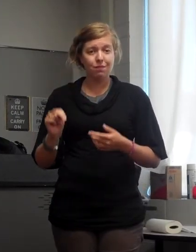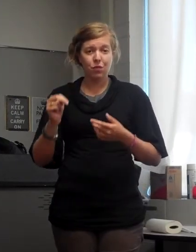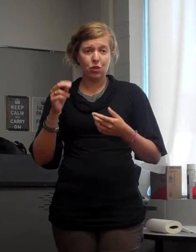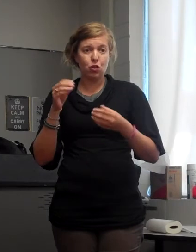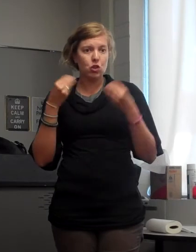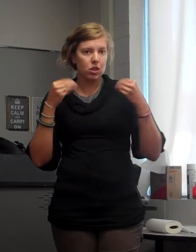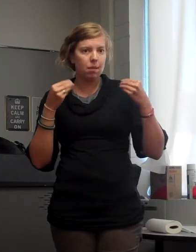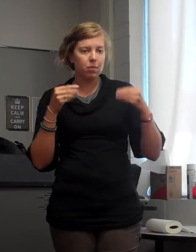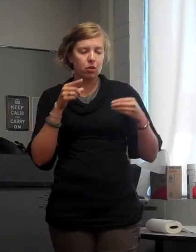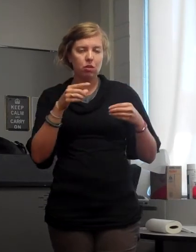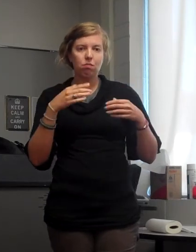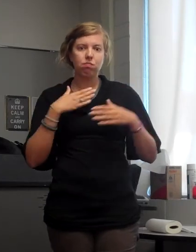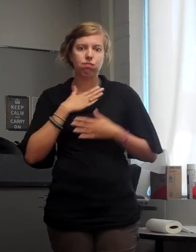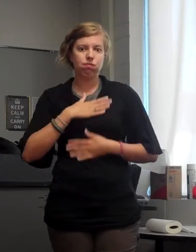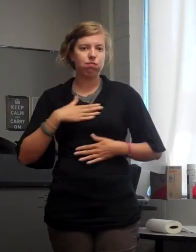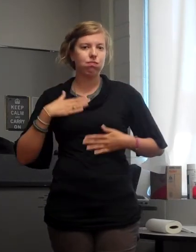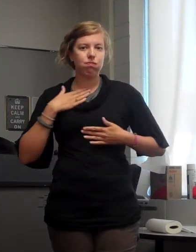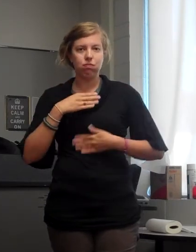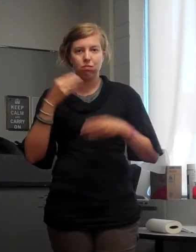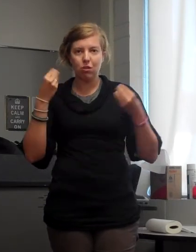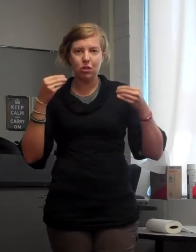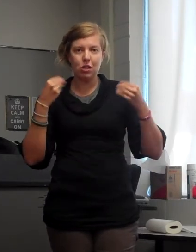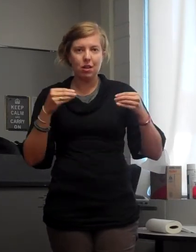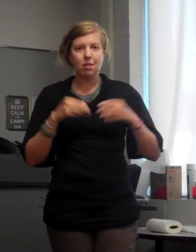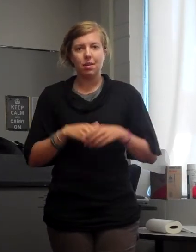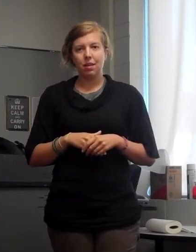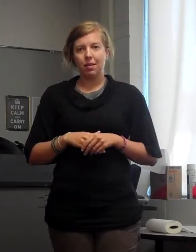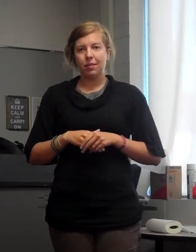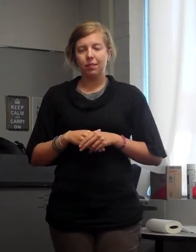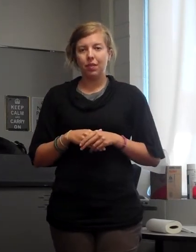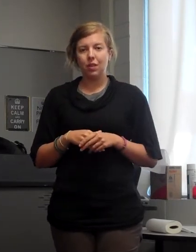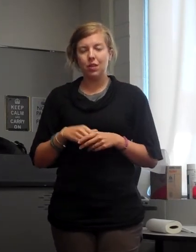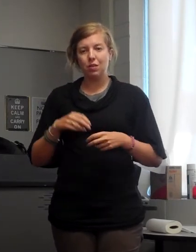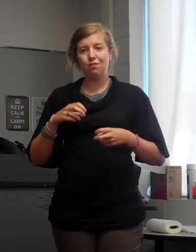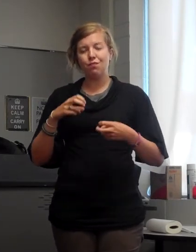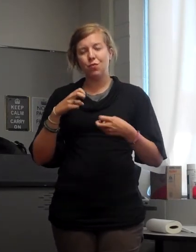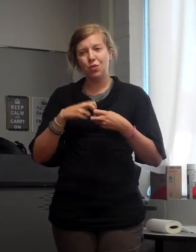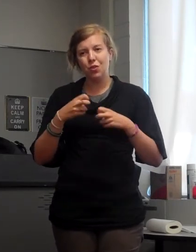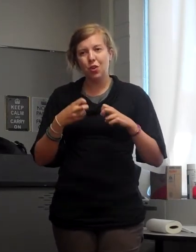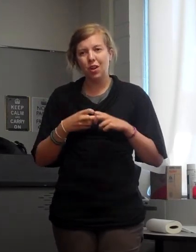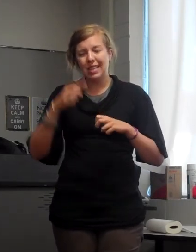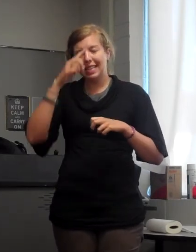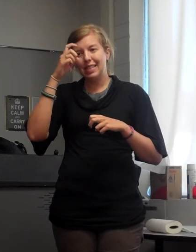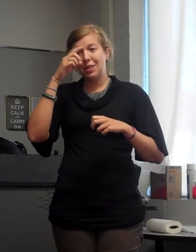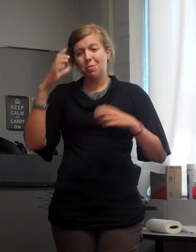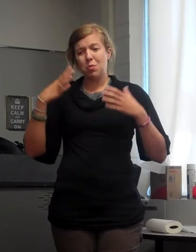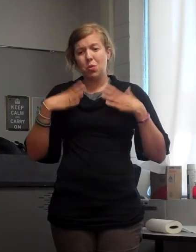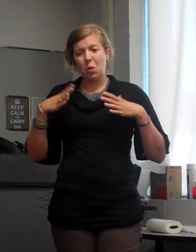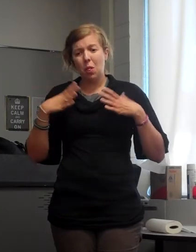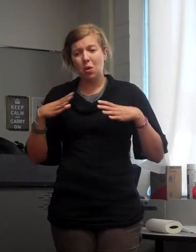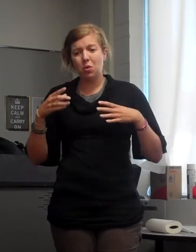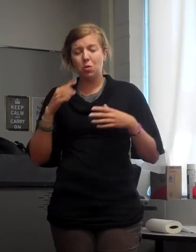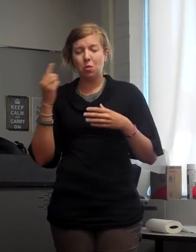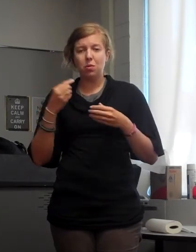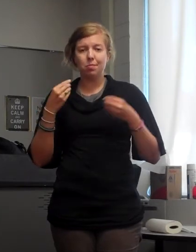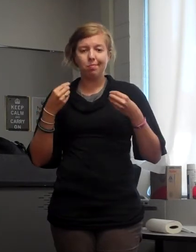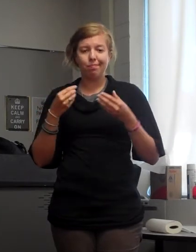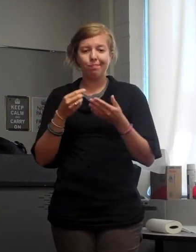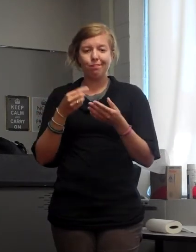hard, especially with, just like summer, but going out and buying a bunch of summer clothes that she didn't need. I just gave away. Now